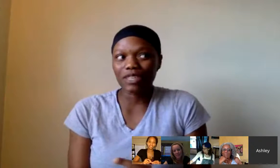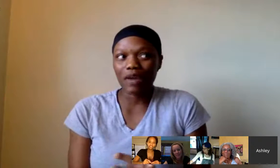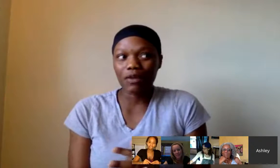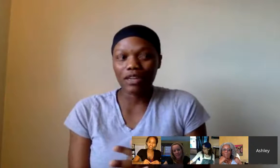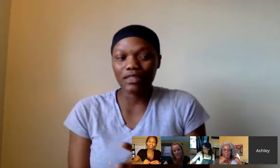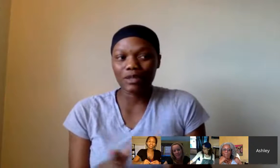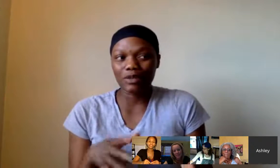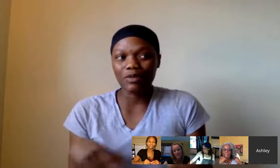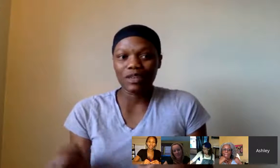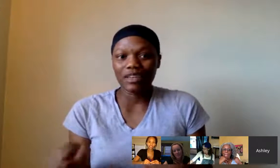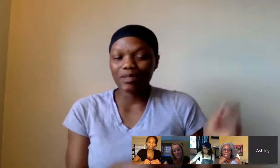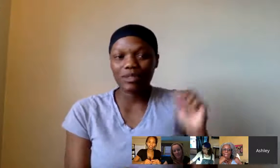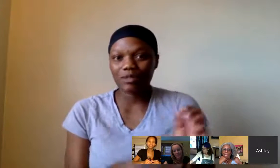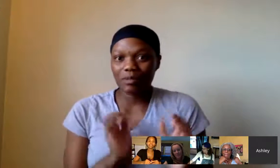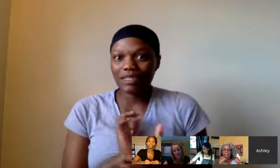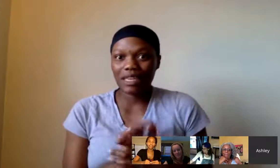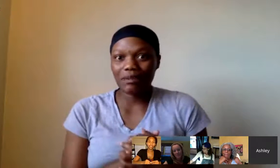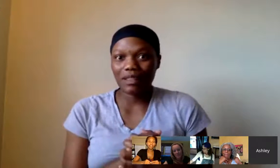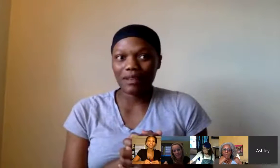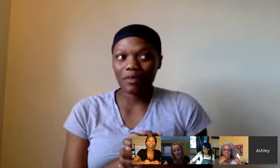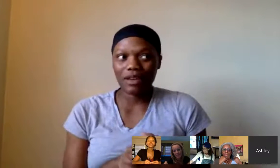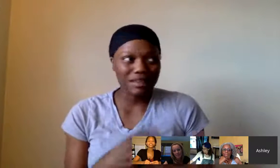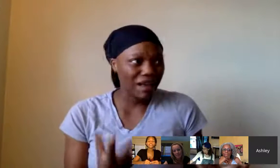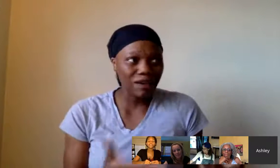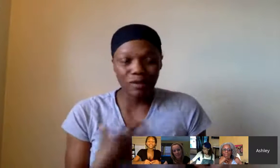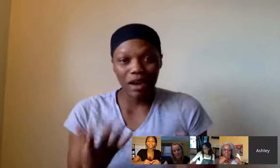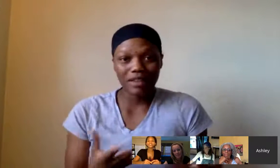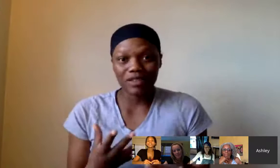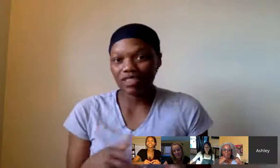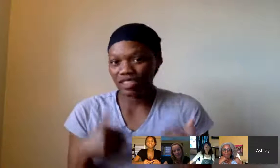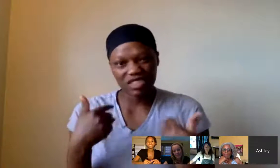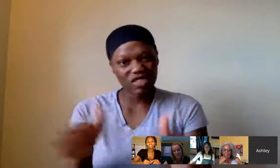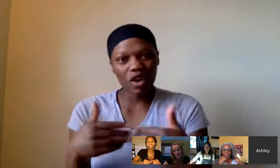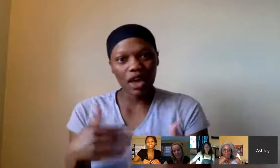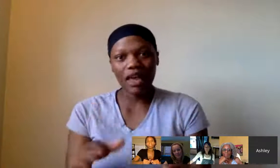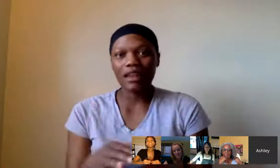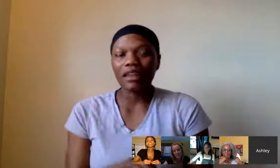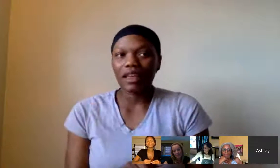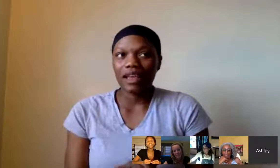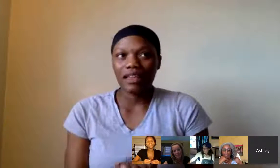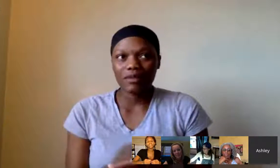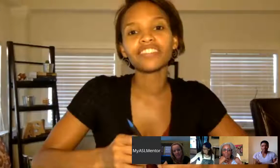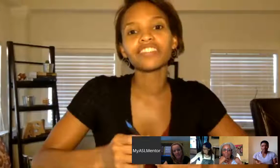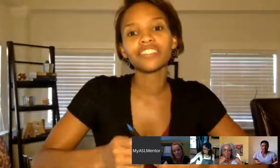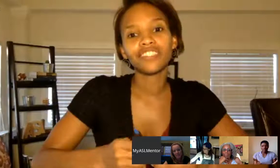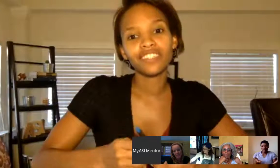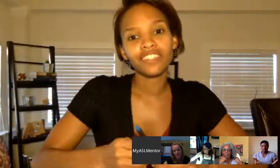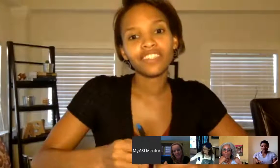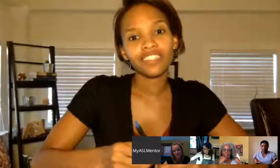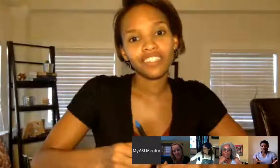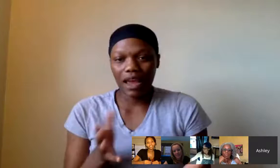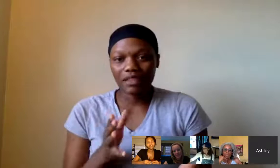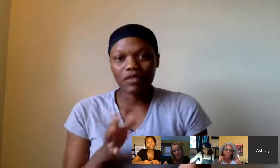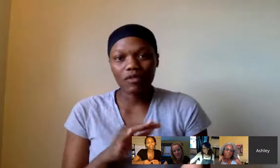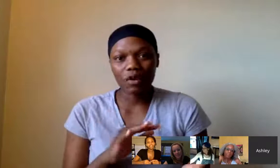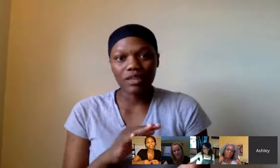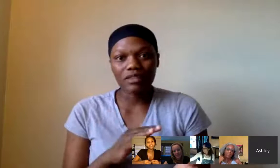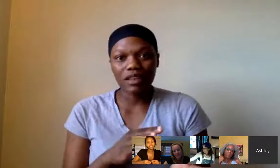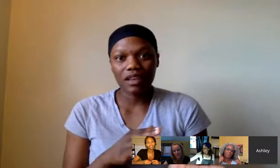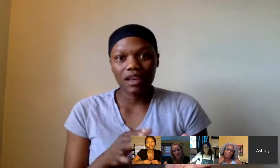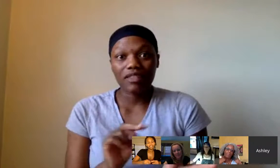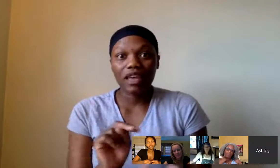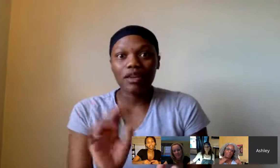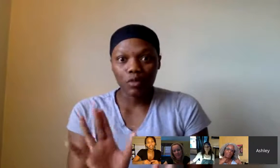in which I wanted to switch with my team at that point. I don't know how to do this. She said, just go ahead. And there was another situation where I had to